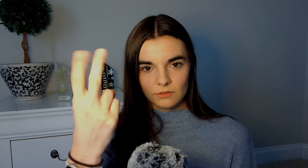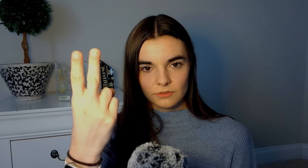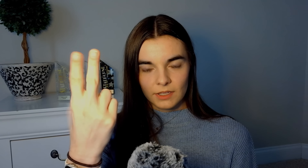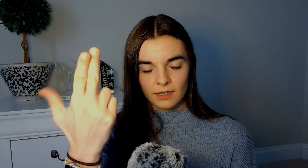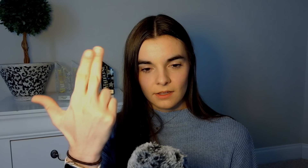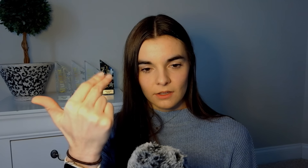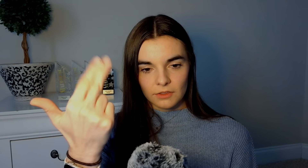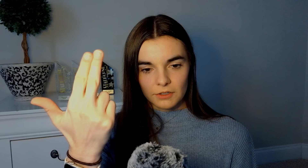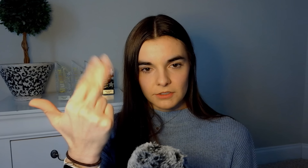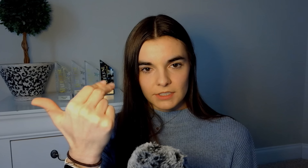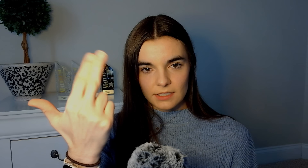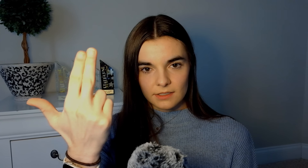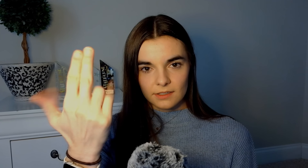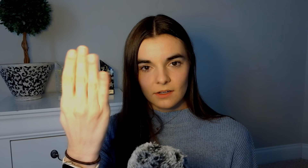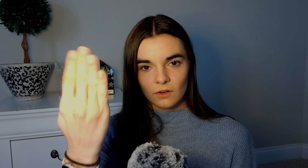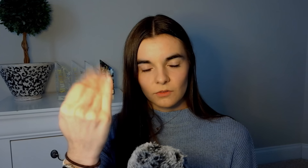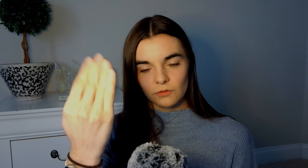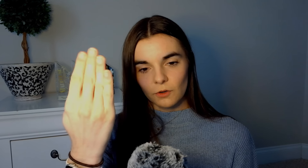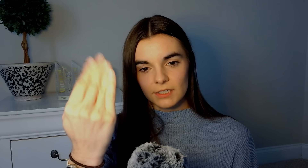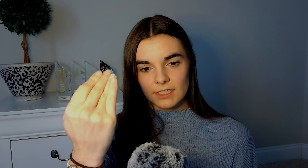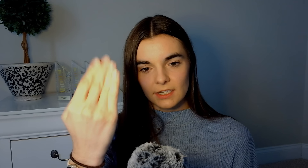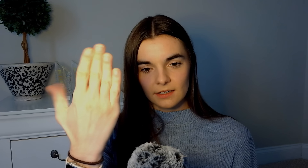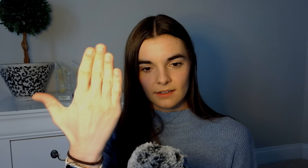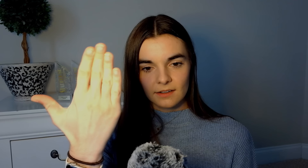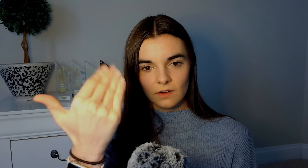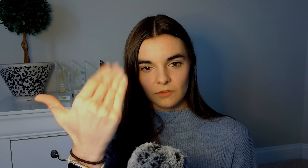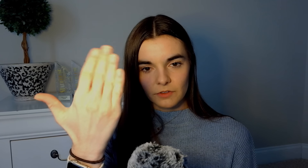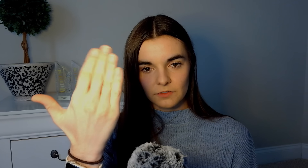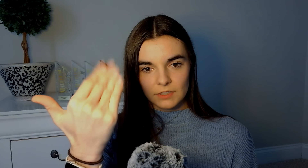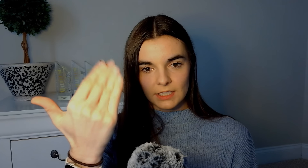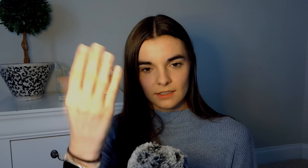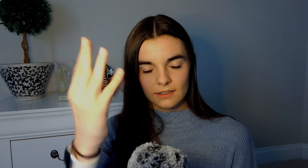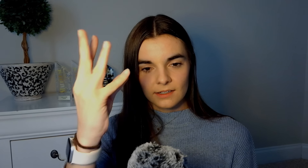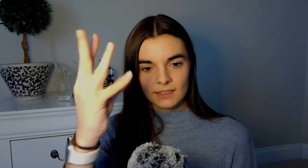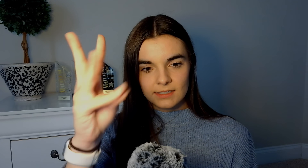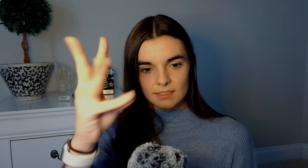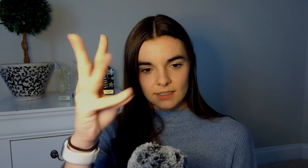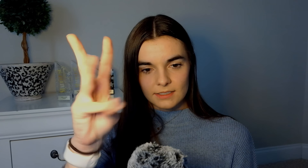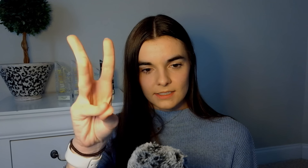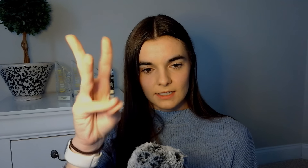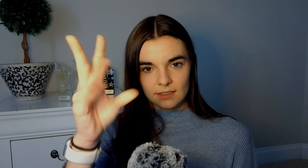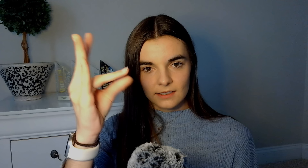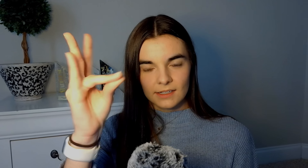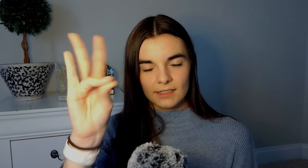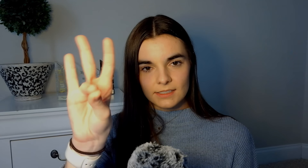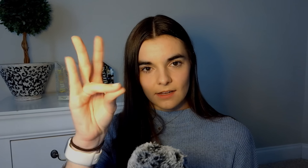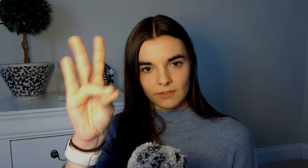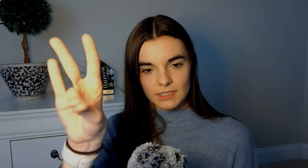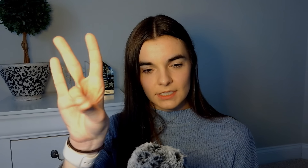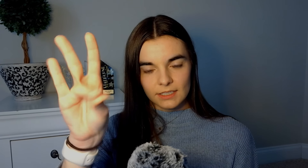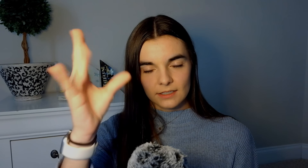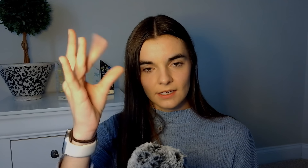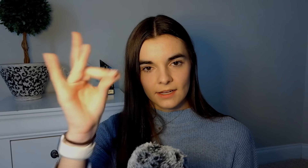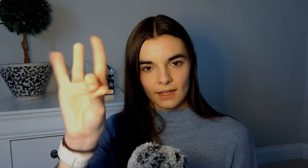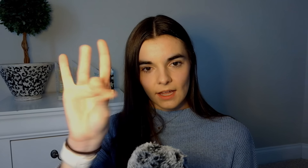12, 13, 14, 15, 16, 17,